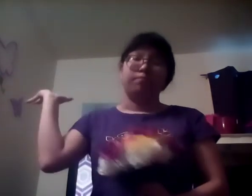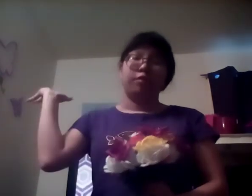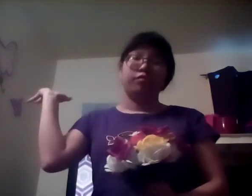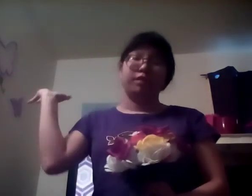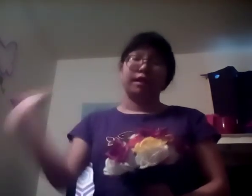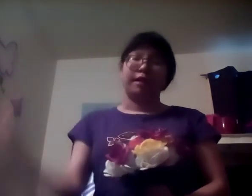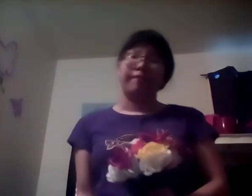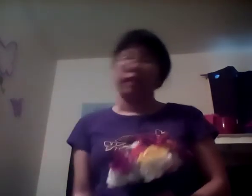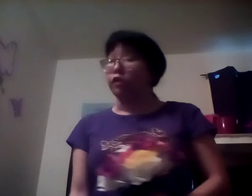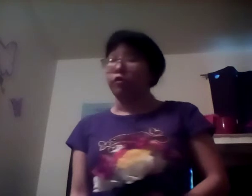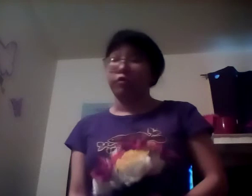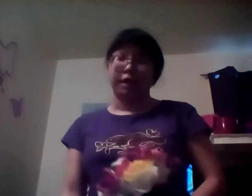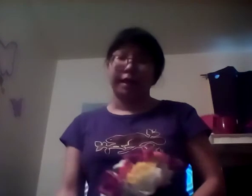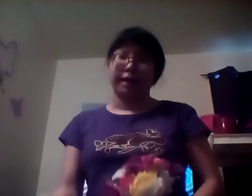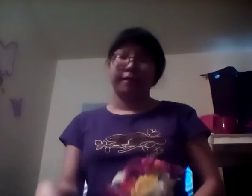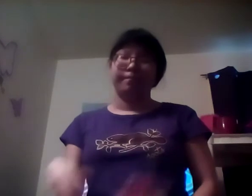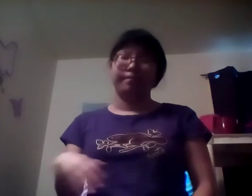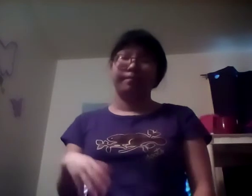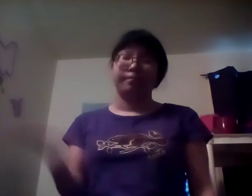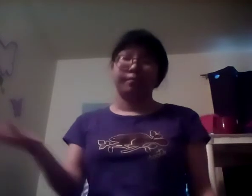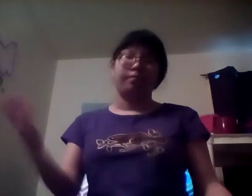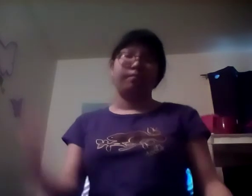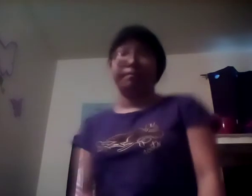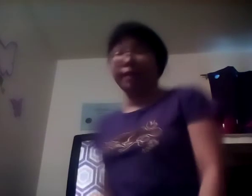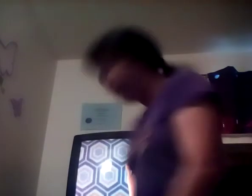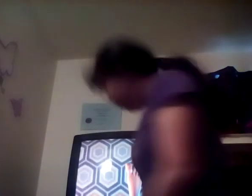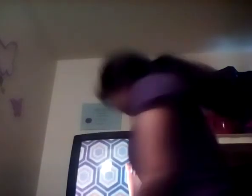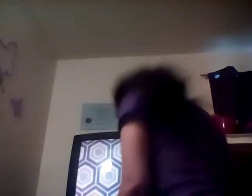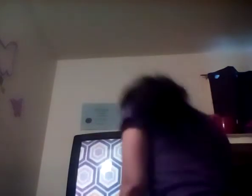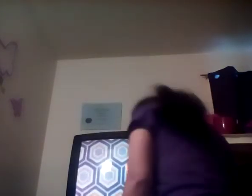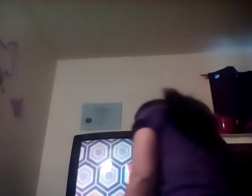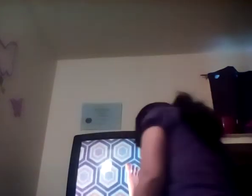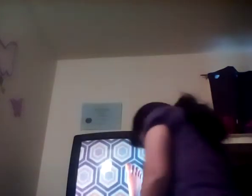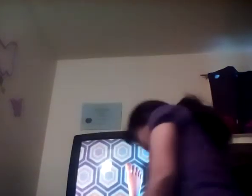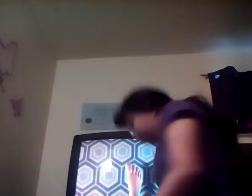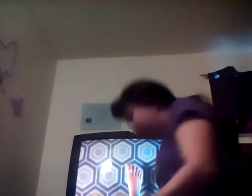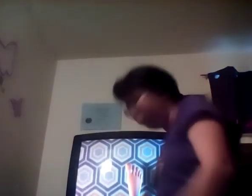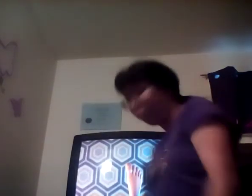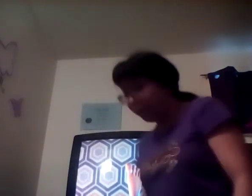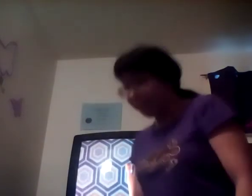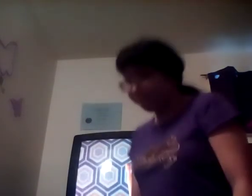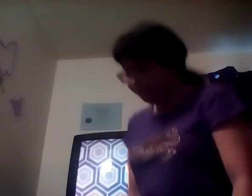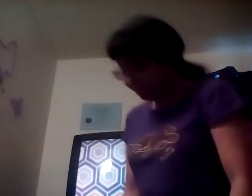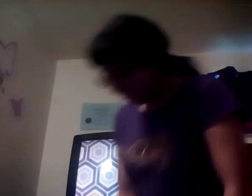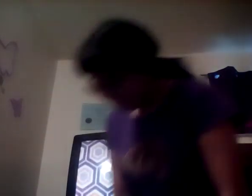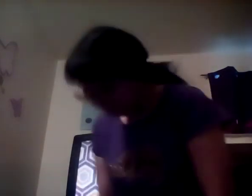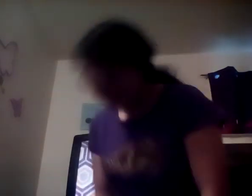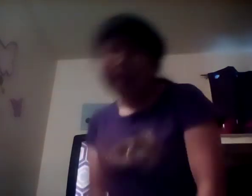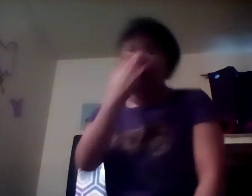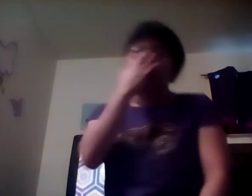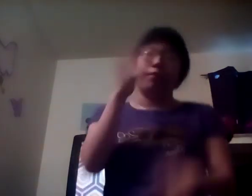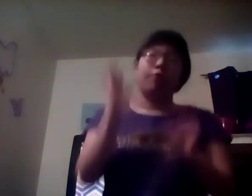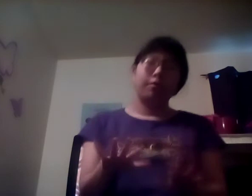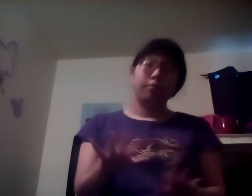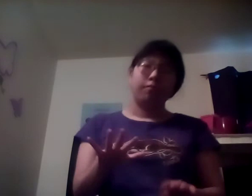most of us are like, I just can't help, I can't help, if you want to